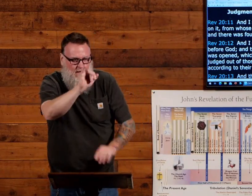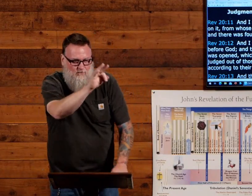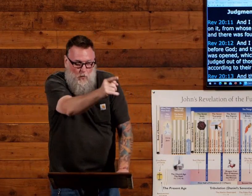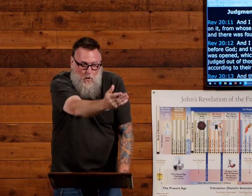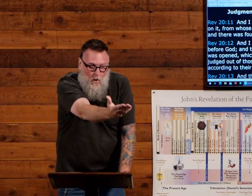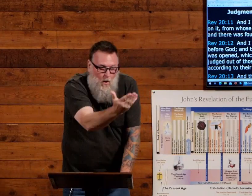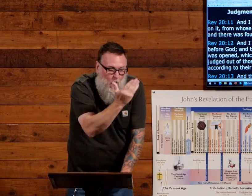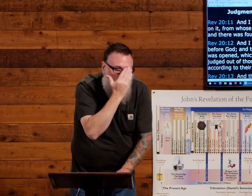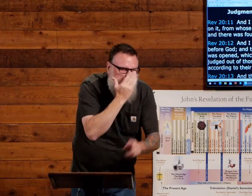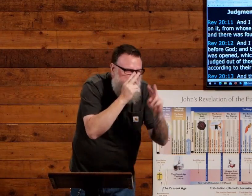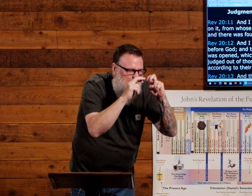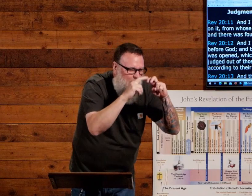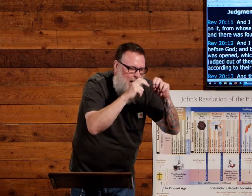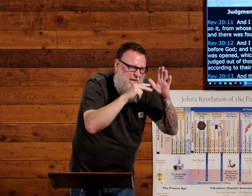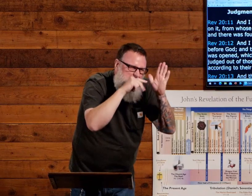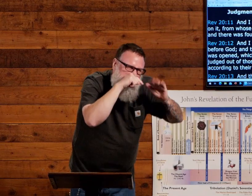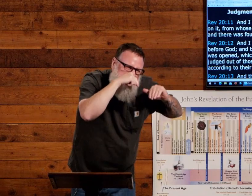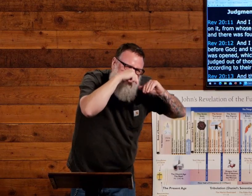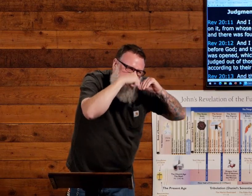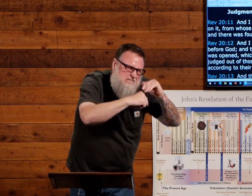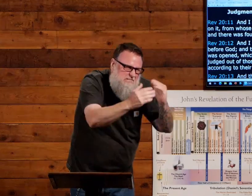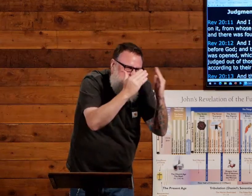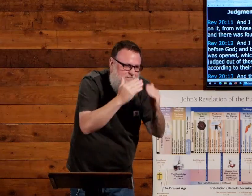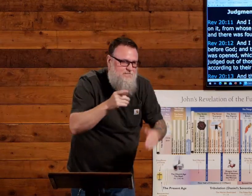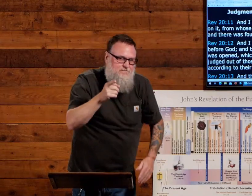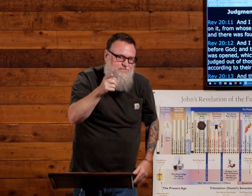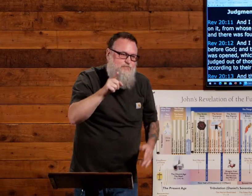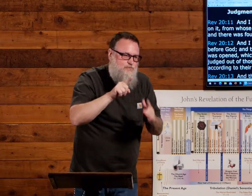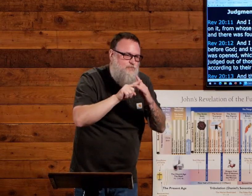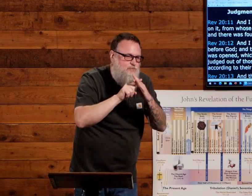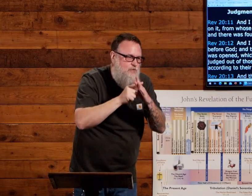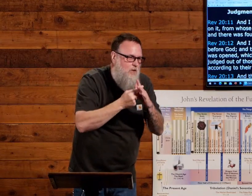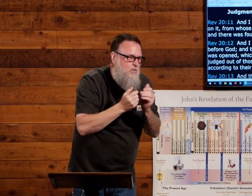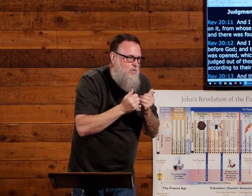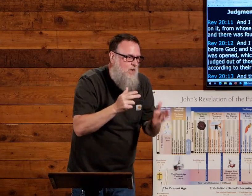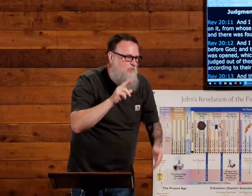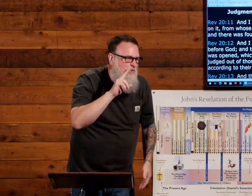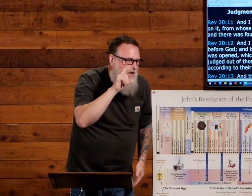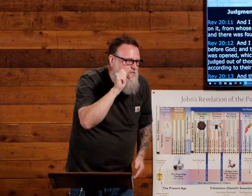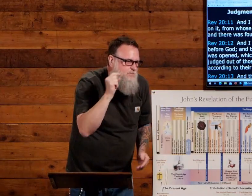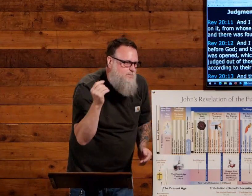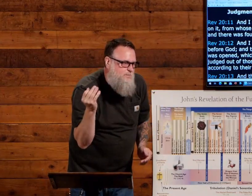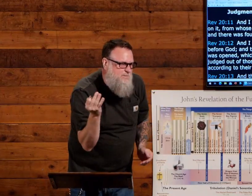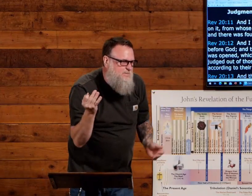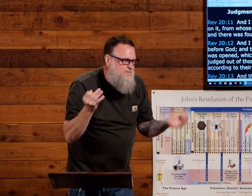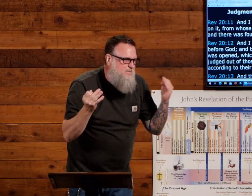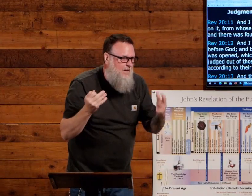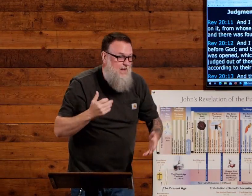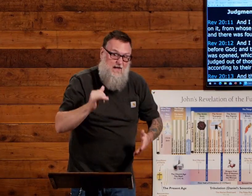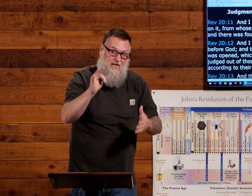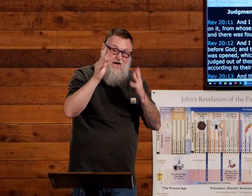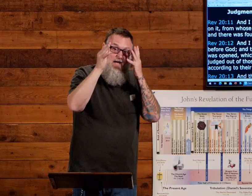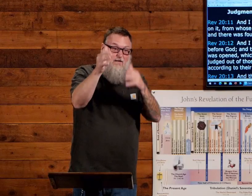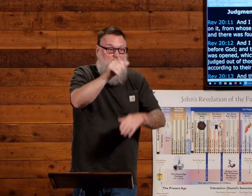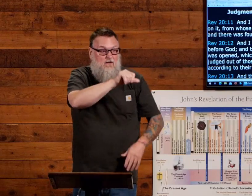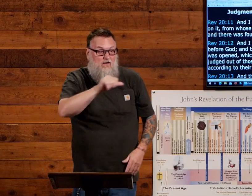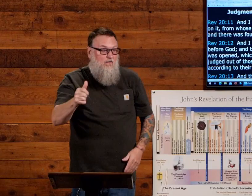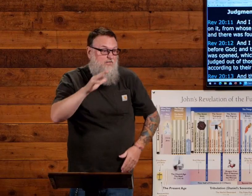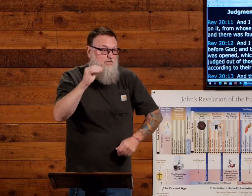dart, you look up close, really deeply close to that car, and you can begin to see where the rust spots are on it. And